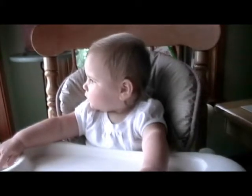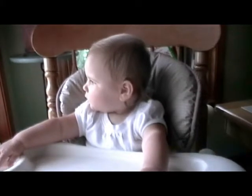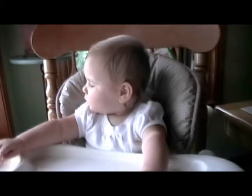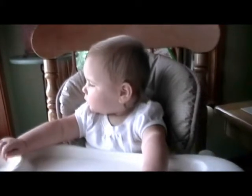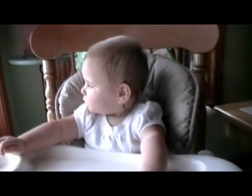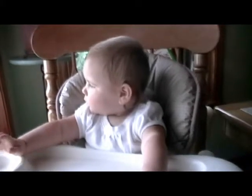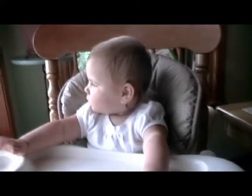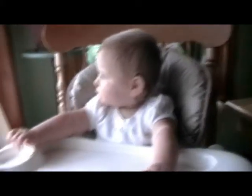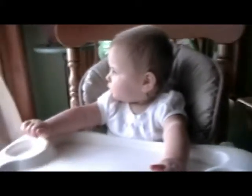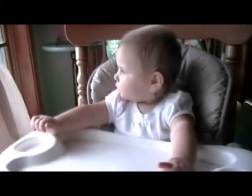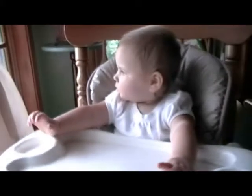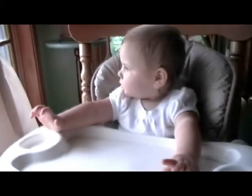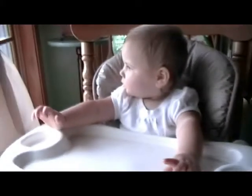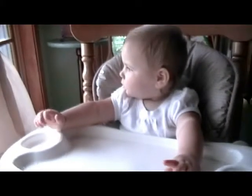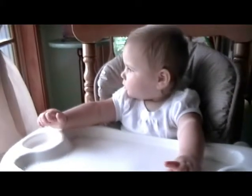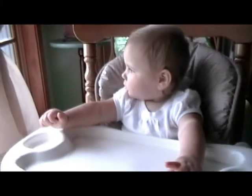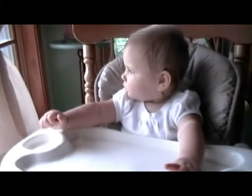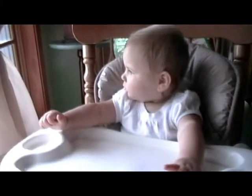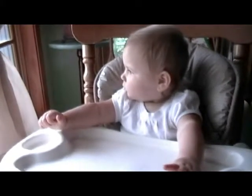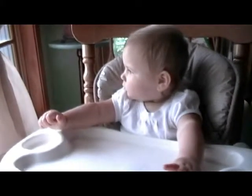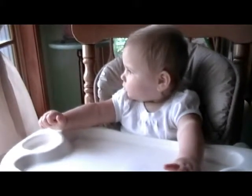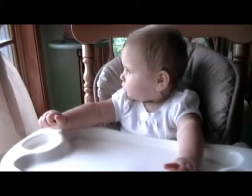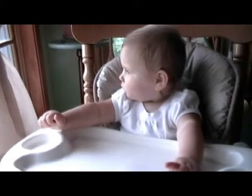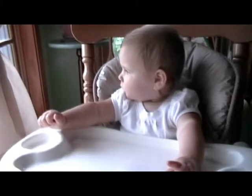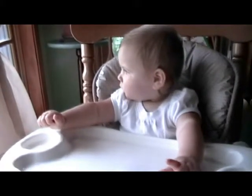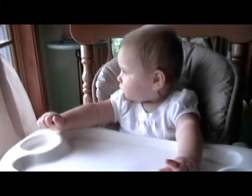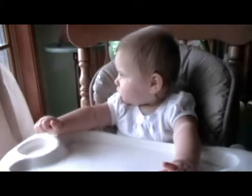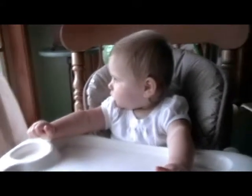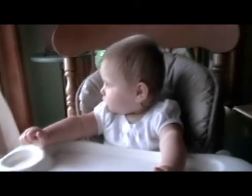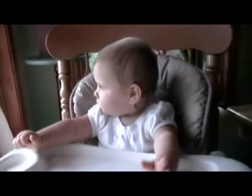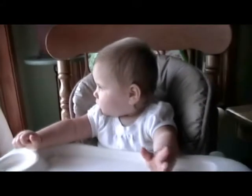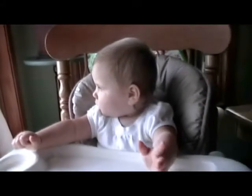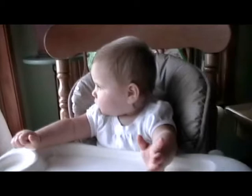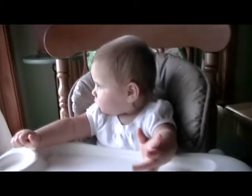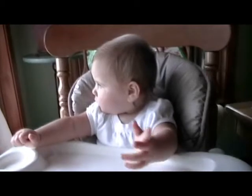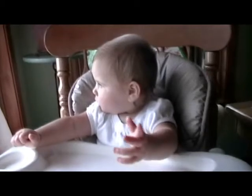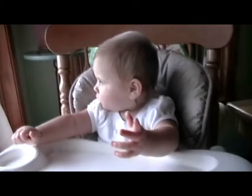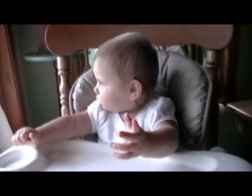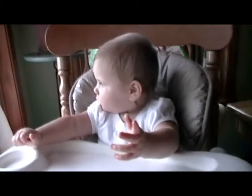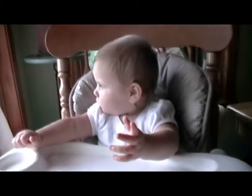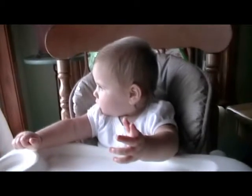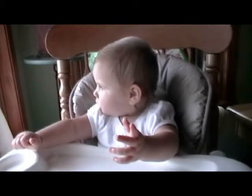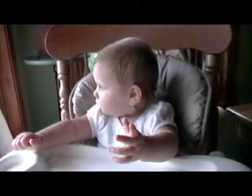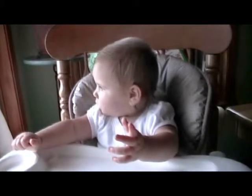Gianna, milk. Good girl. Can you say mommy?